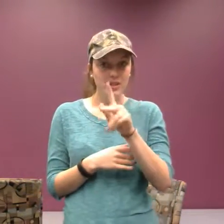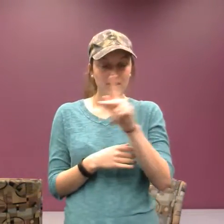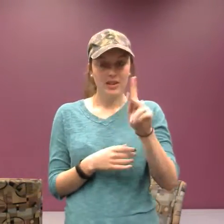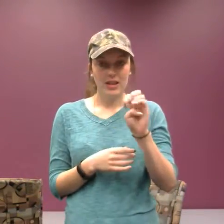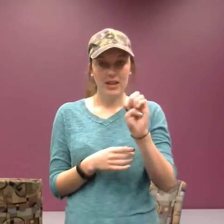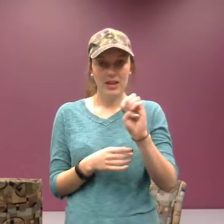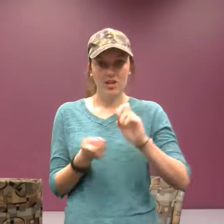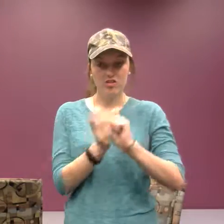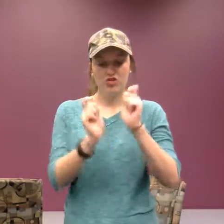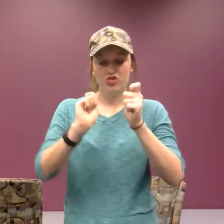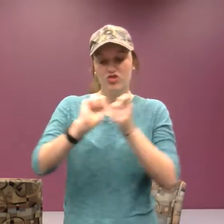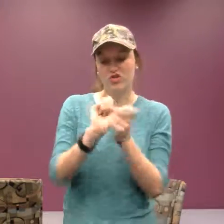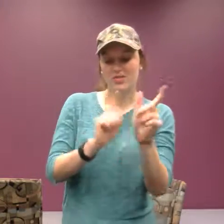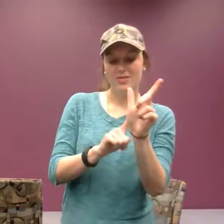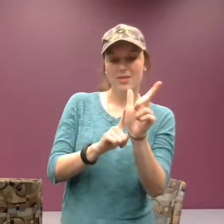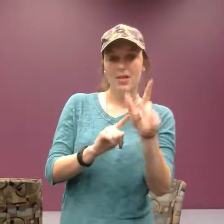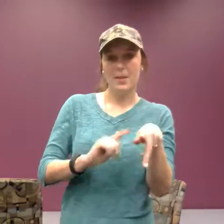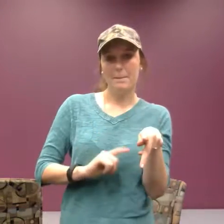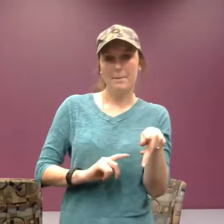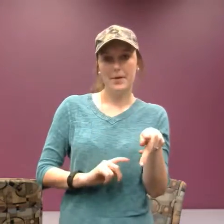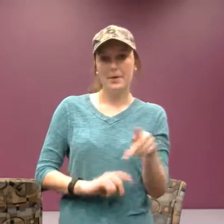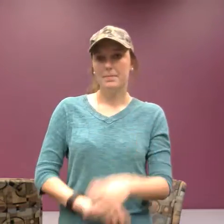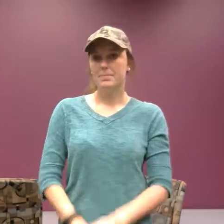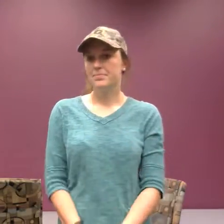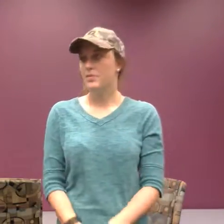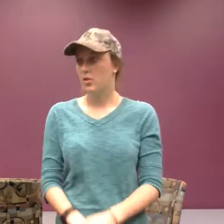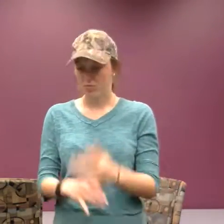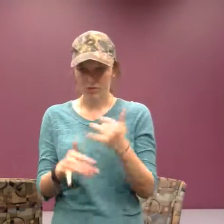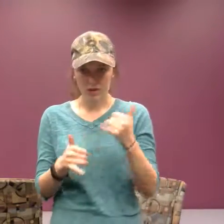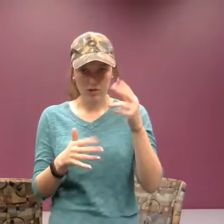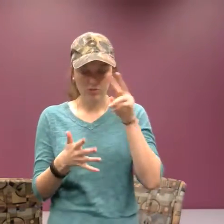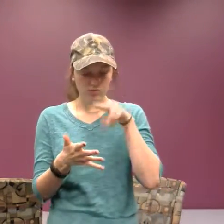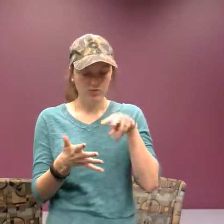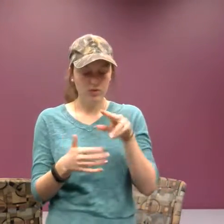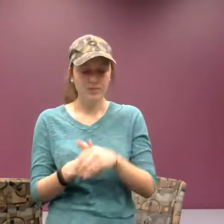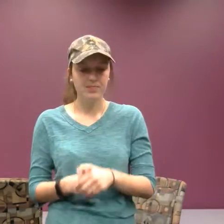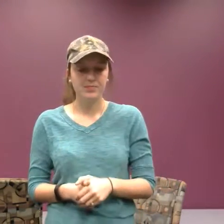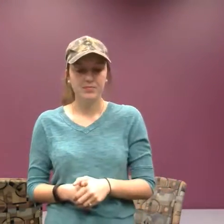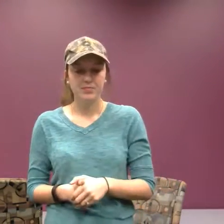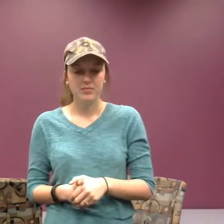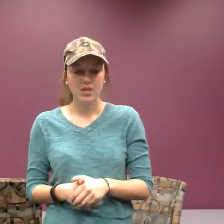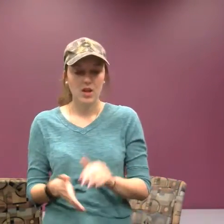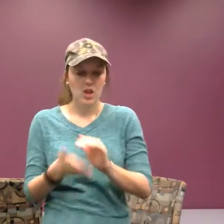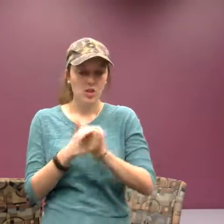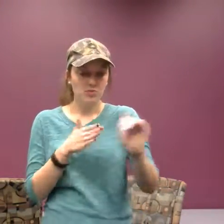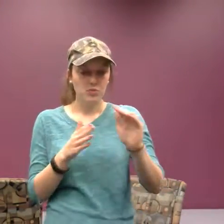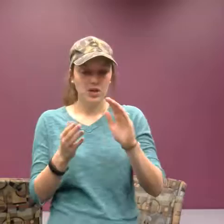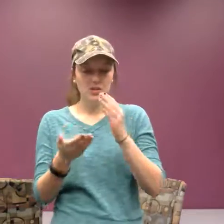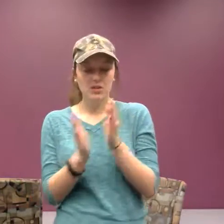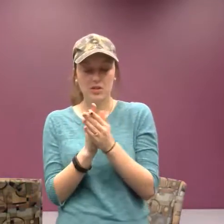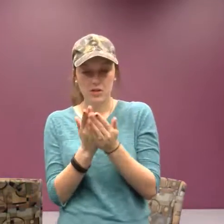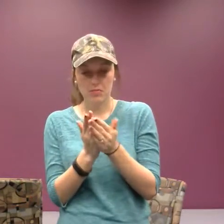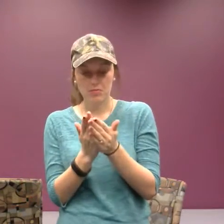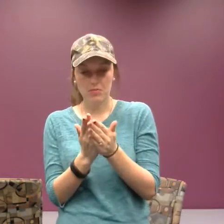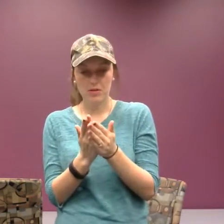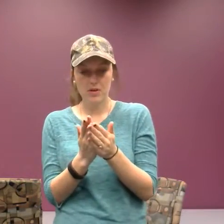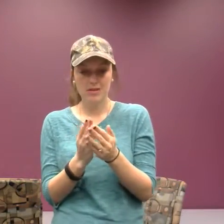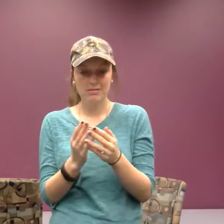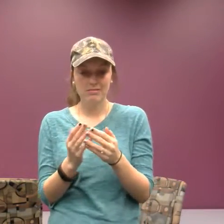T. So now let's read our sentence. The price of a book is $3 less